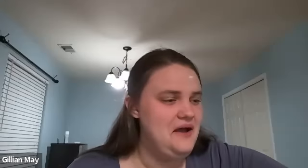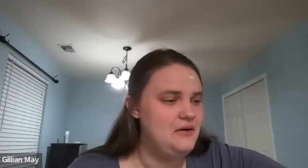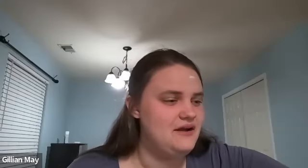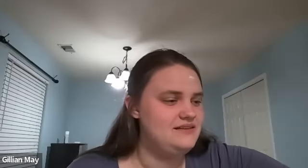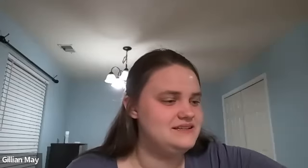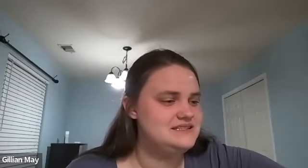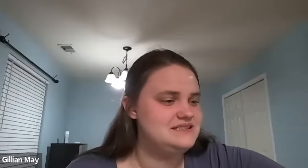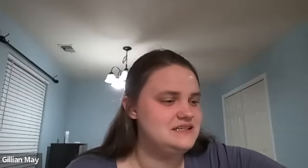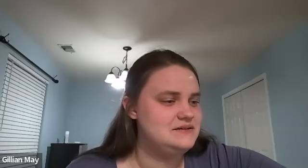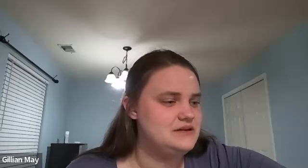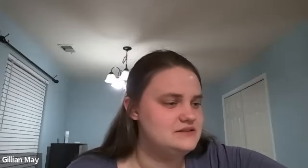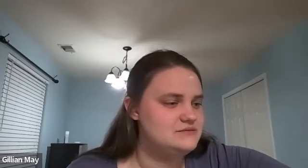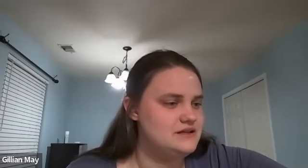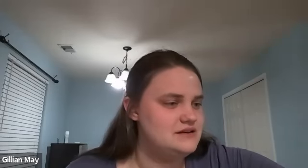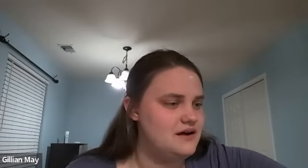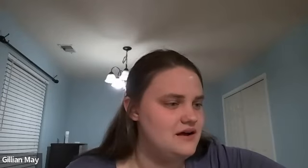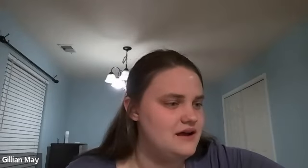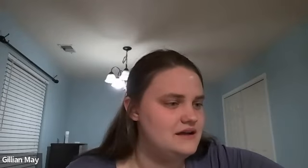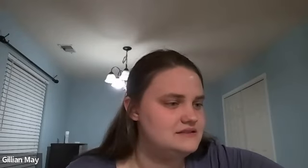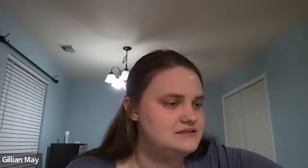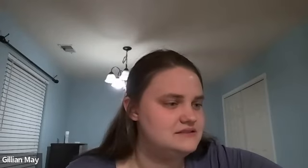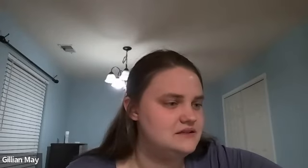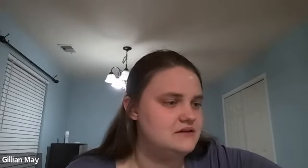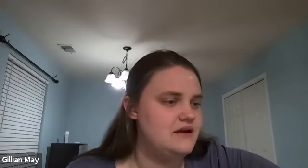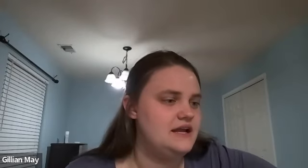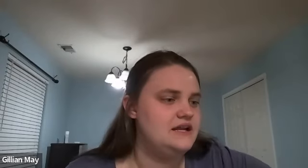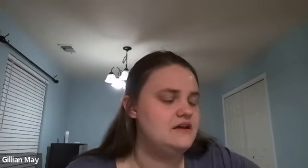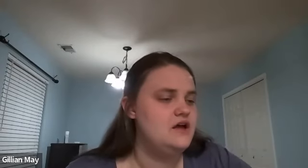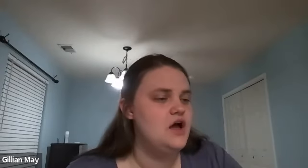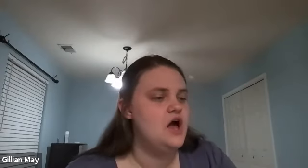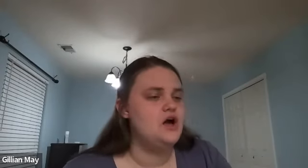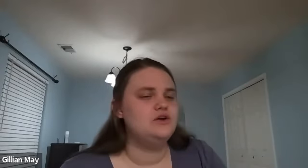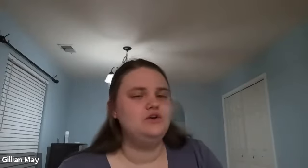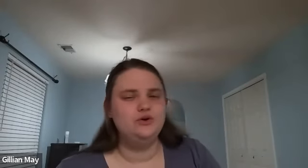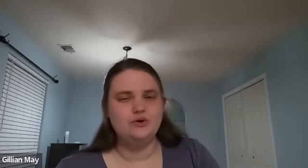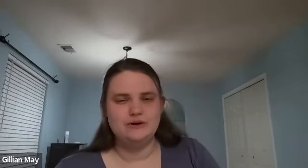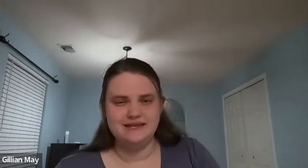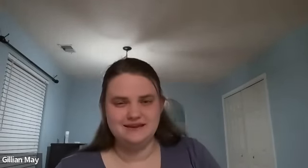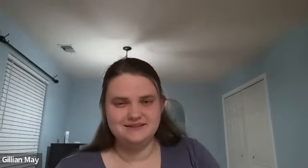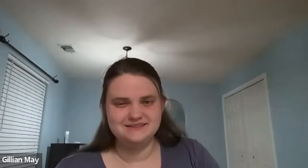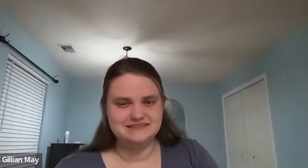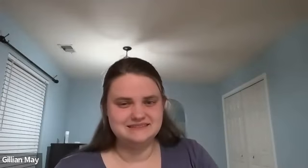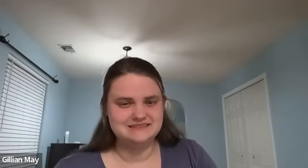All right, let's see what else we got. All right. Good.